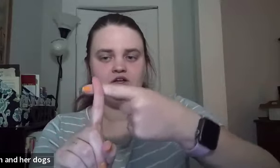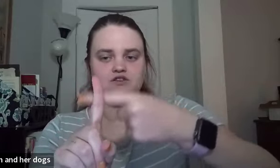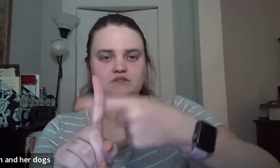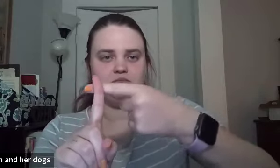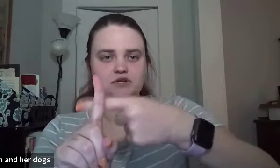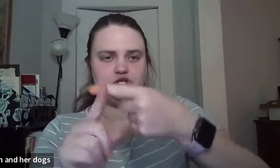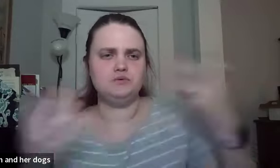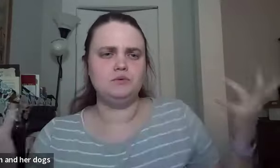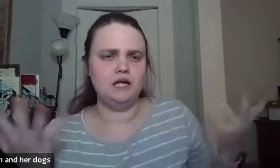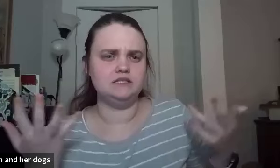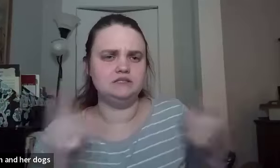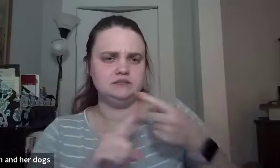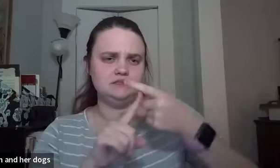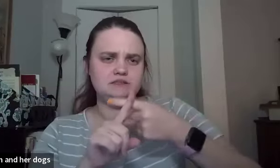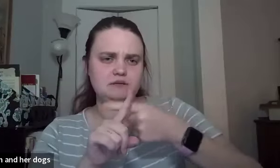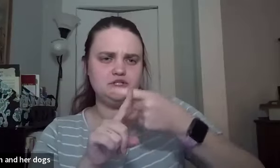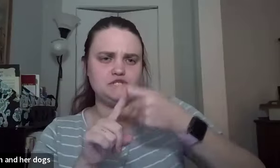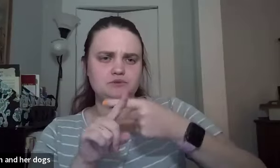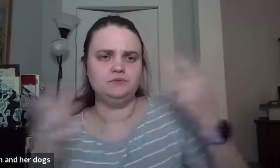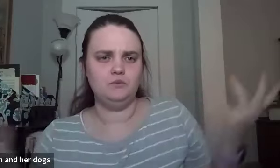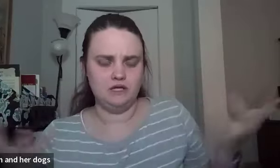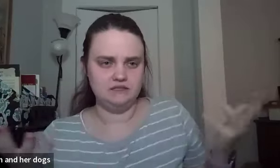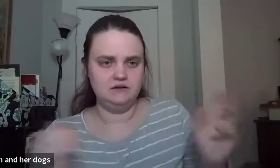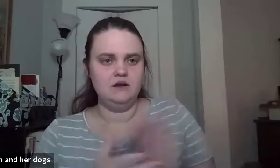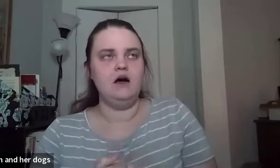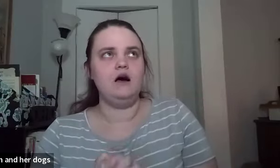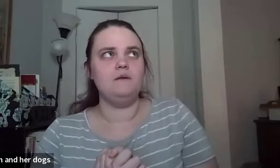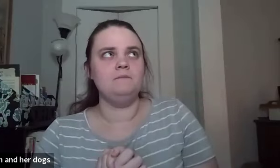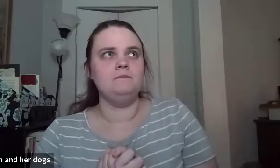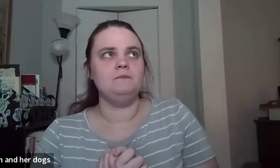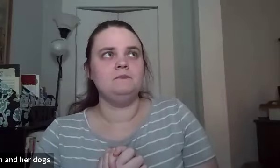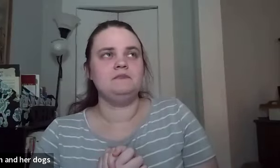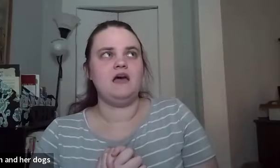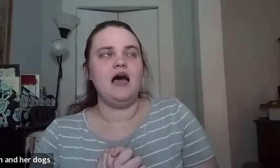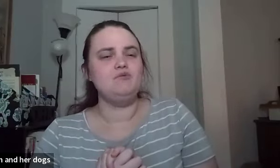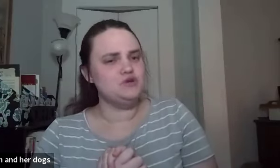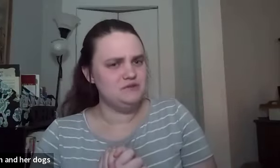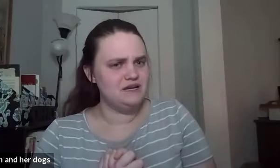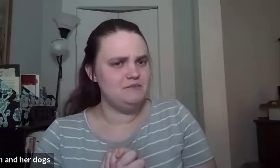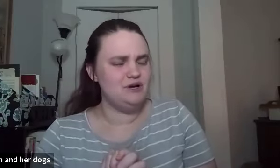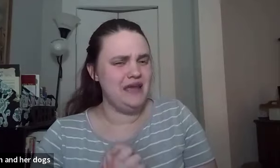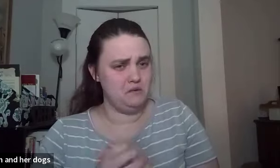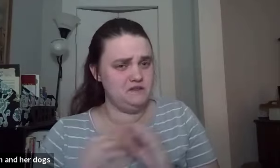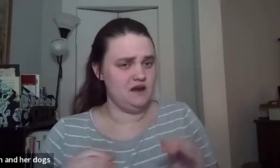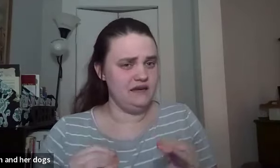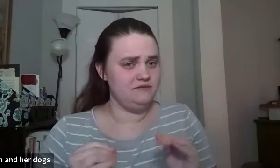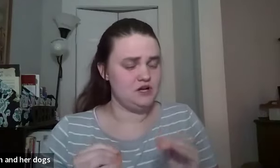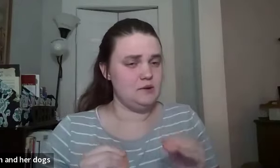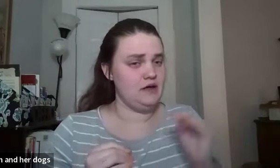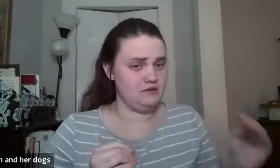So temperature, what? Temperature, what? I would recommend putting outside if you're talking about